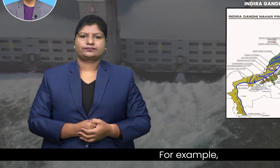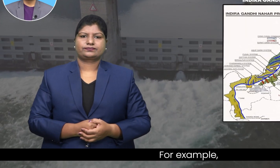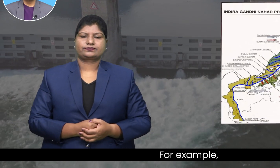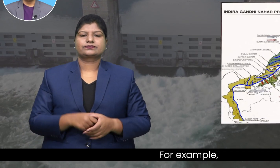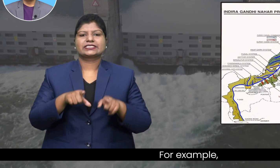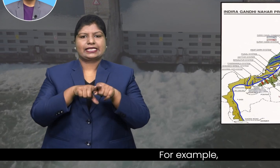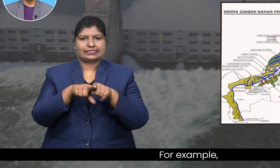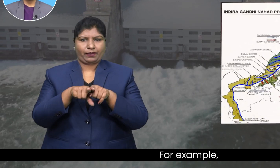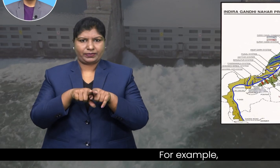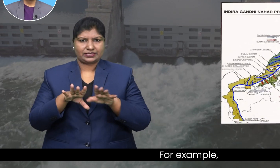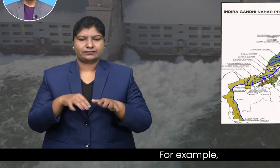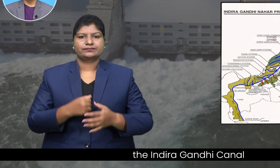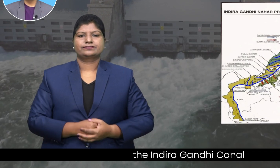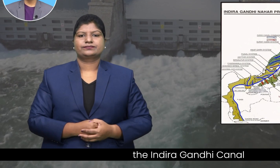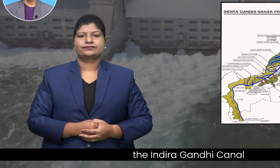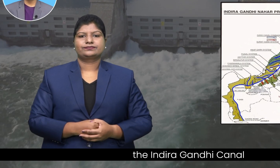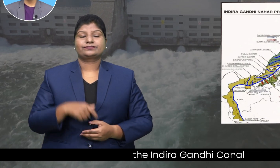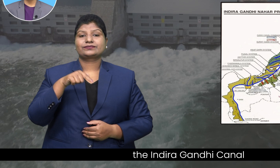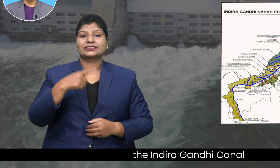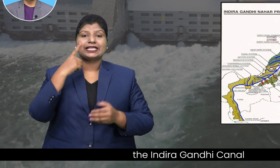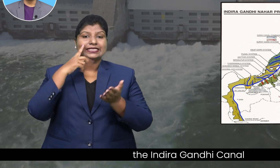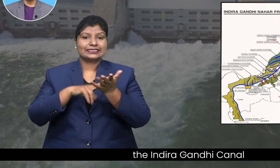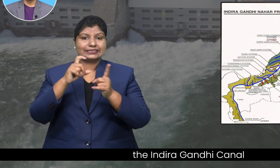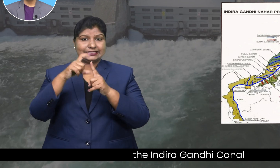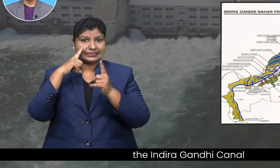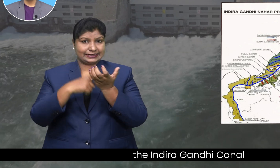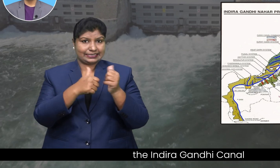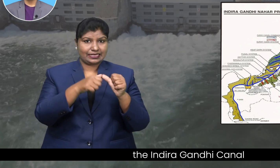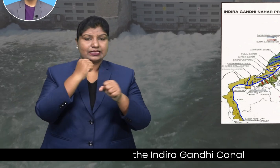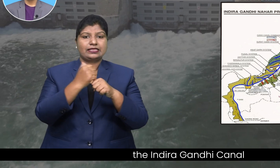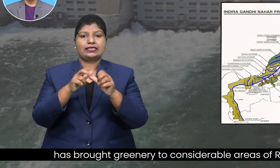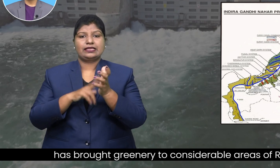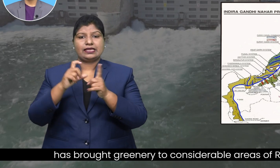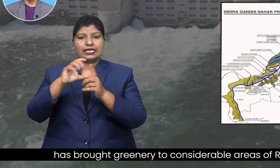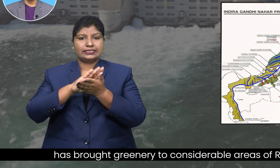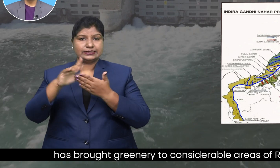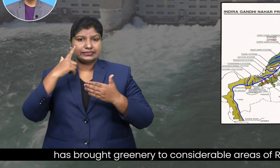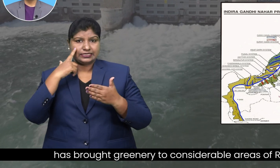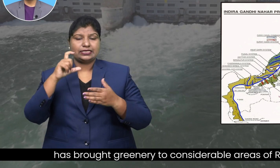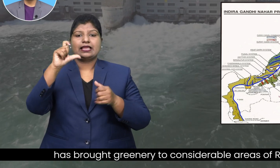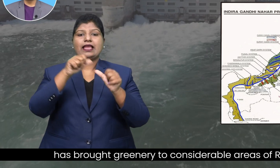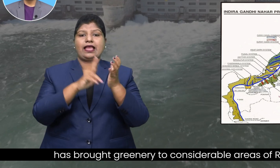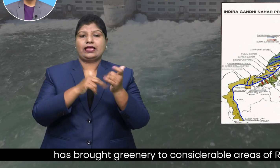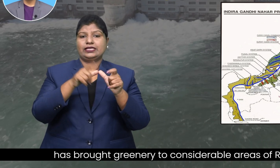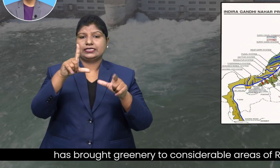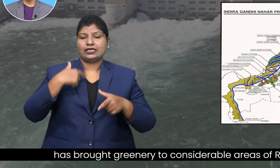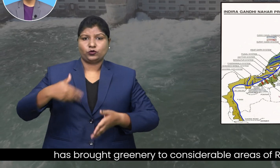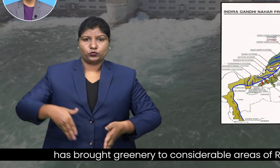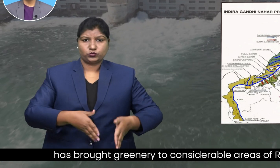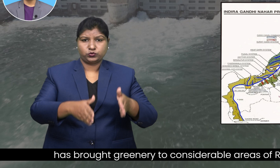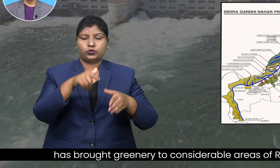For example, the Indira Gandhi Canal has brought greenery